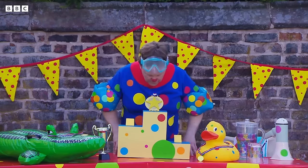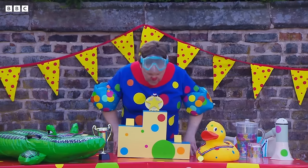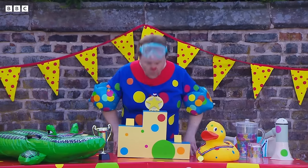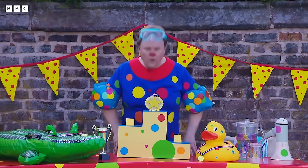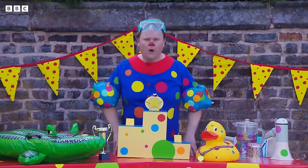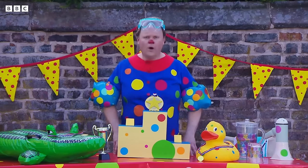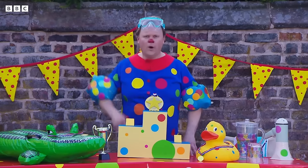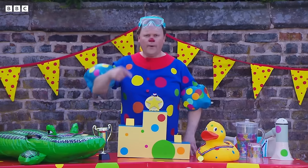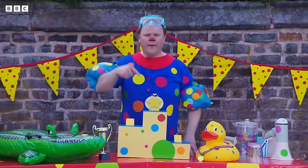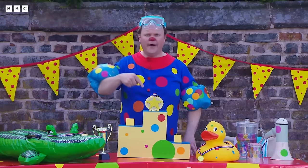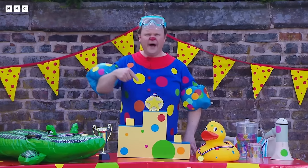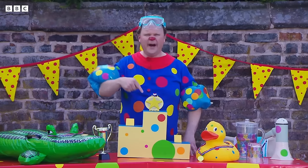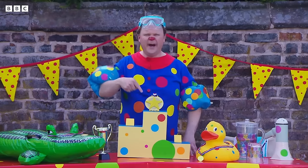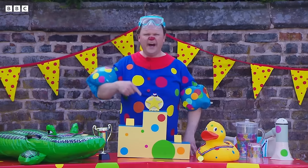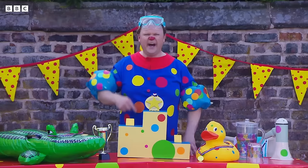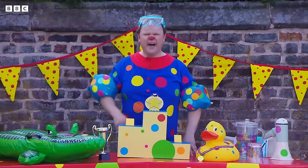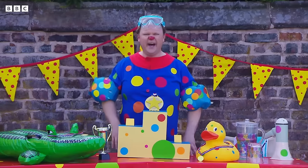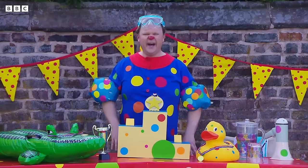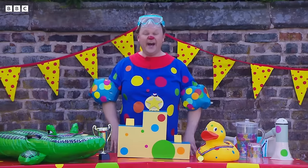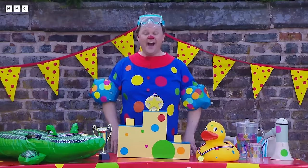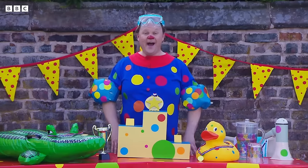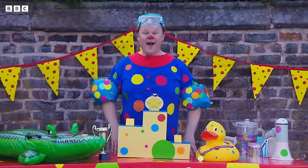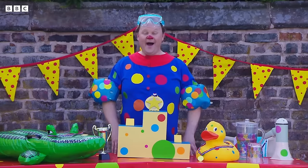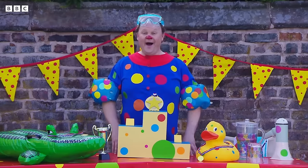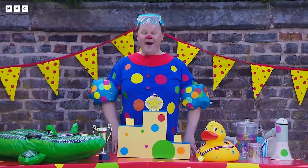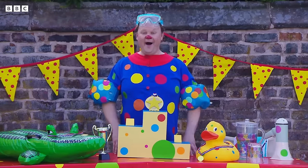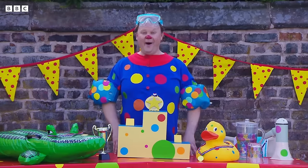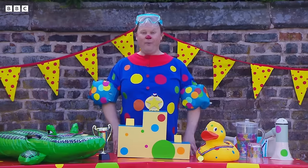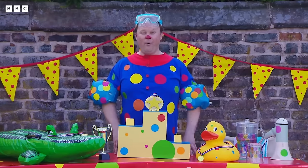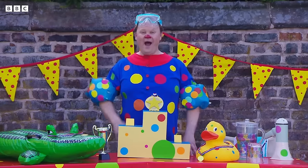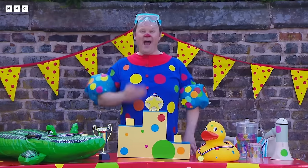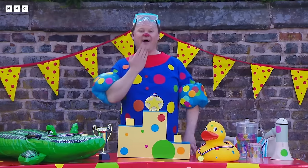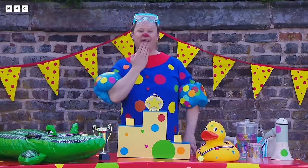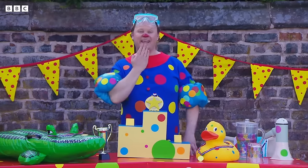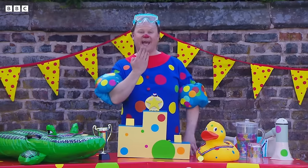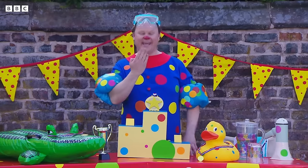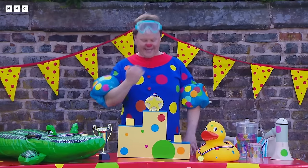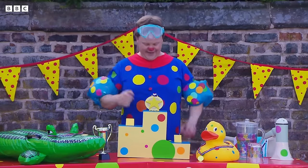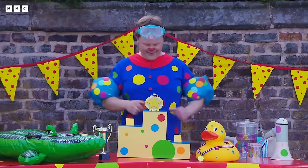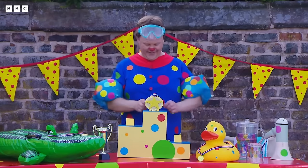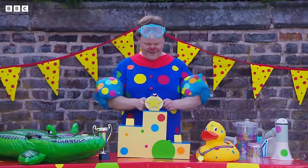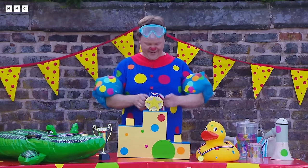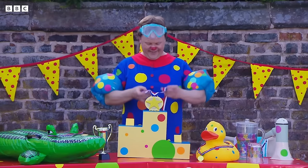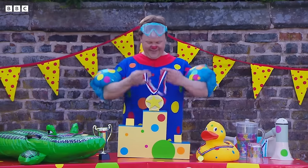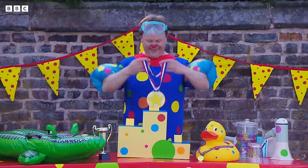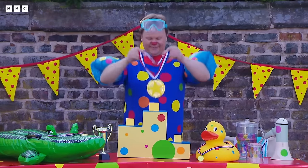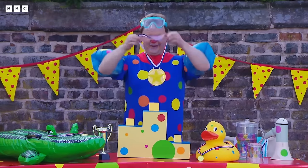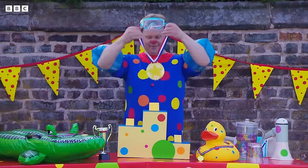the medals. That medal should be for you. Oh, well, thank you. For